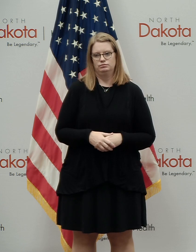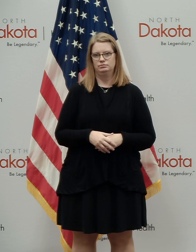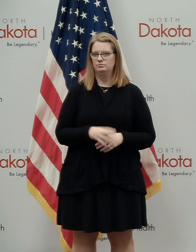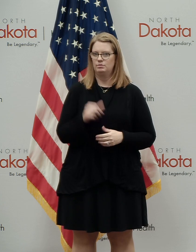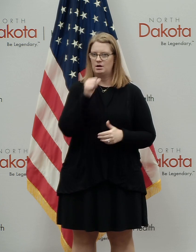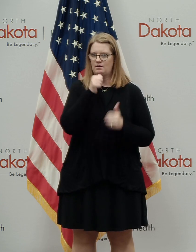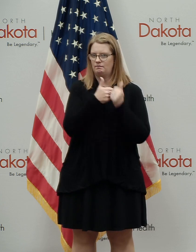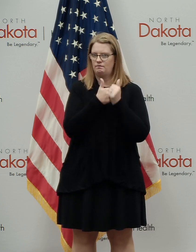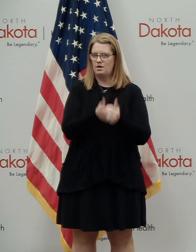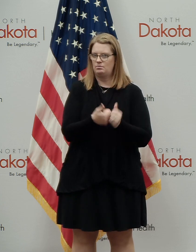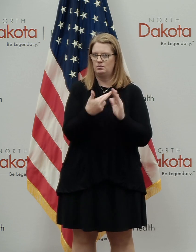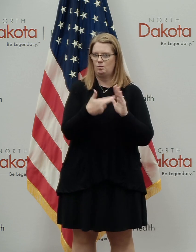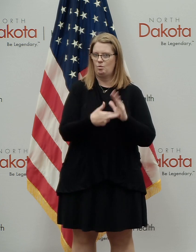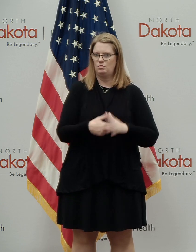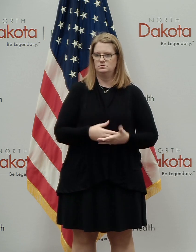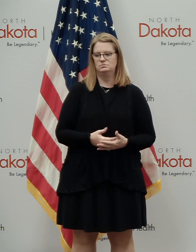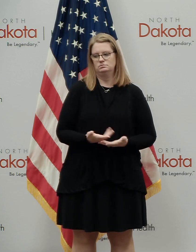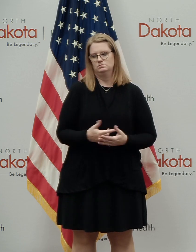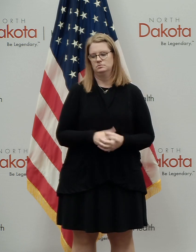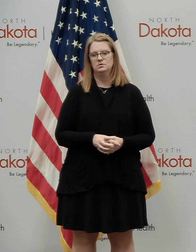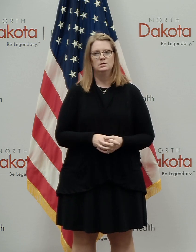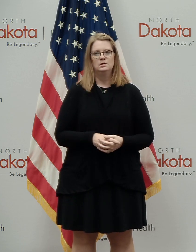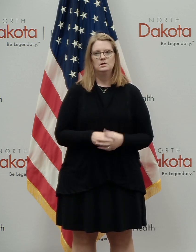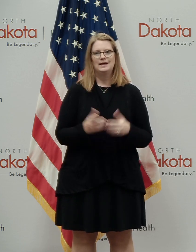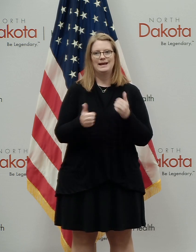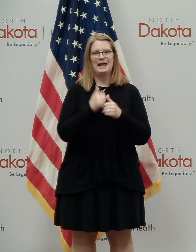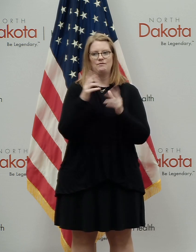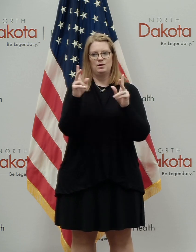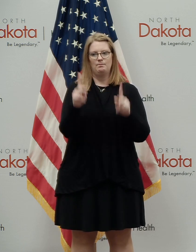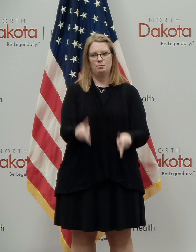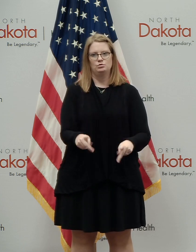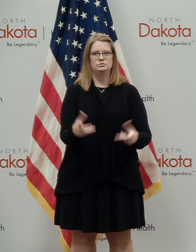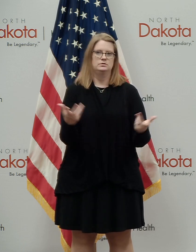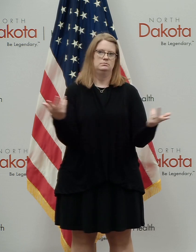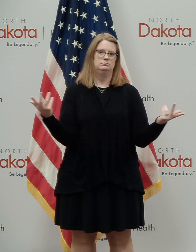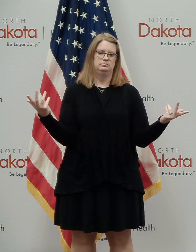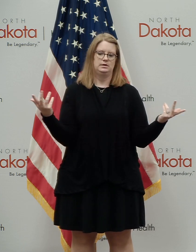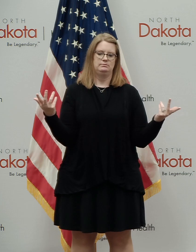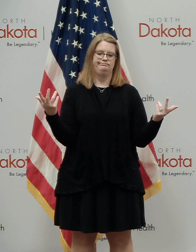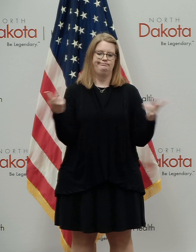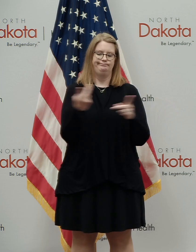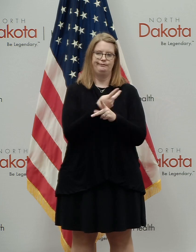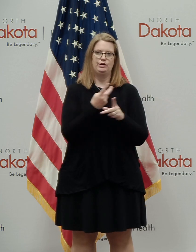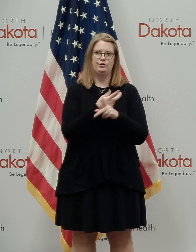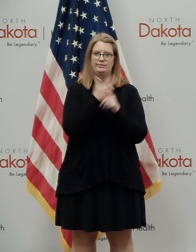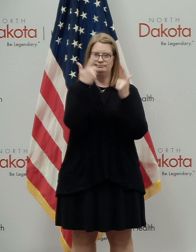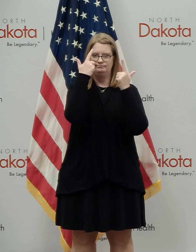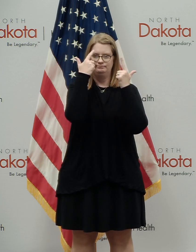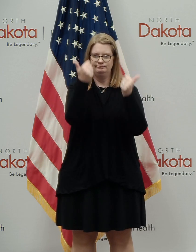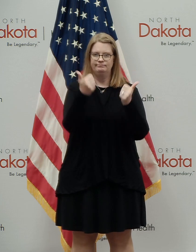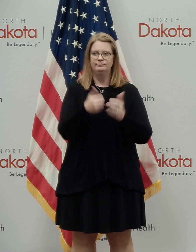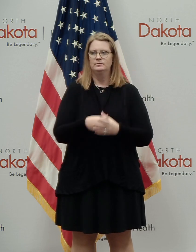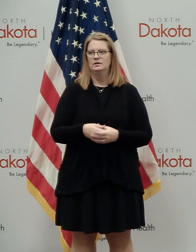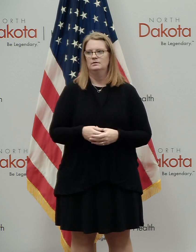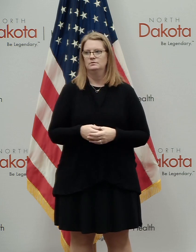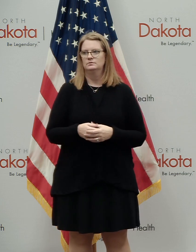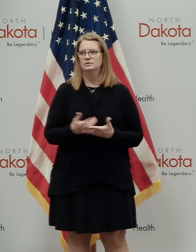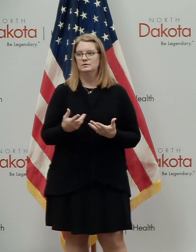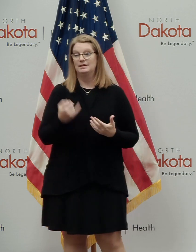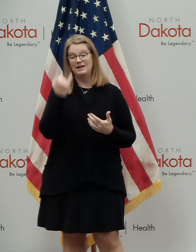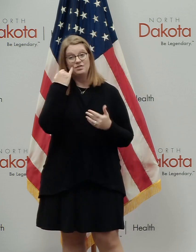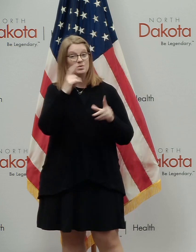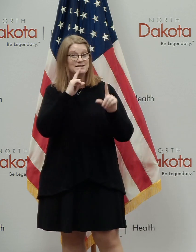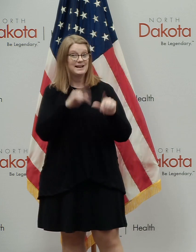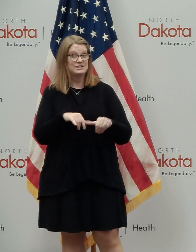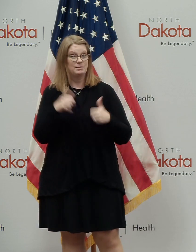and so and every person can count. But we'll do some digging as a team, see if there'd be great if there was an